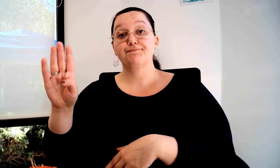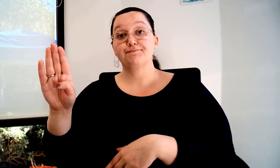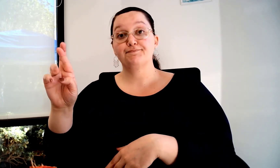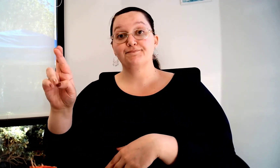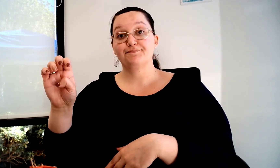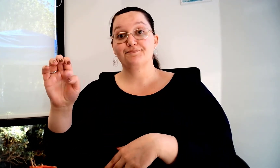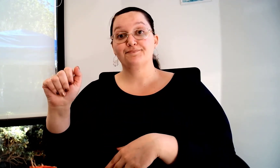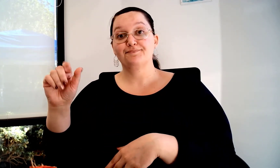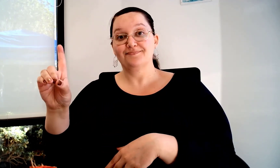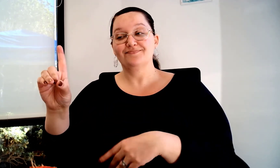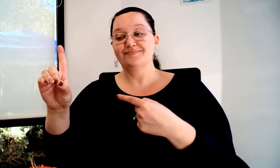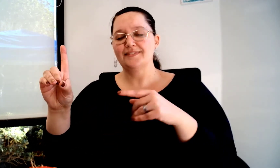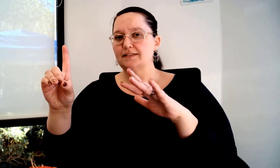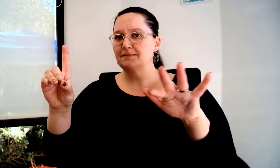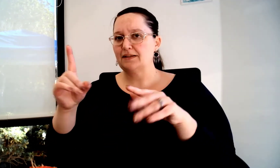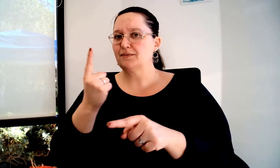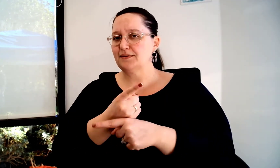I cannot spell bread.